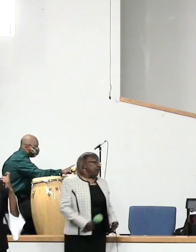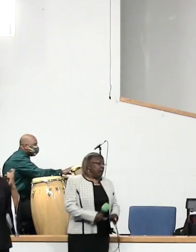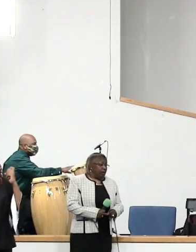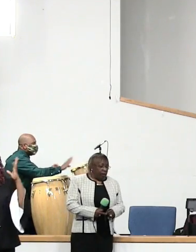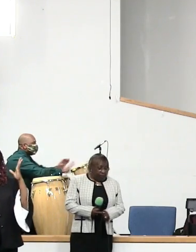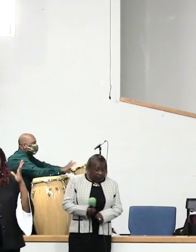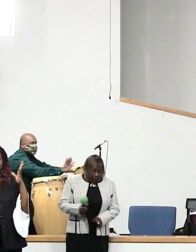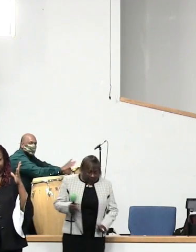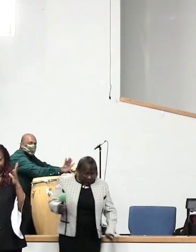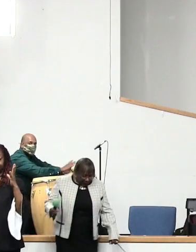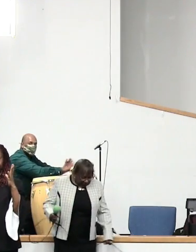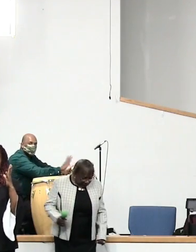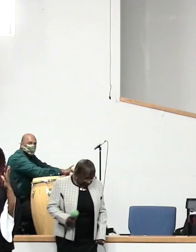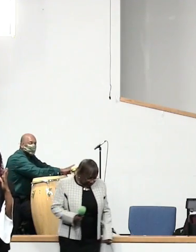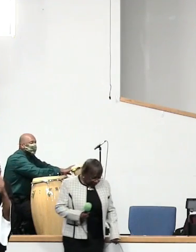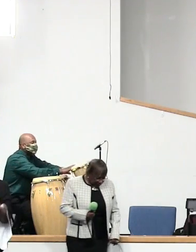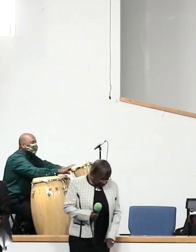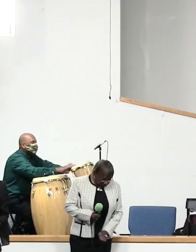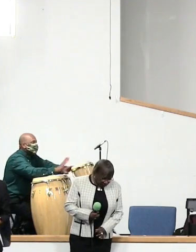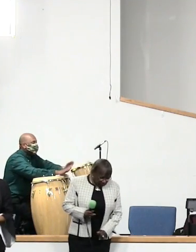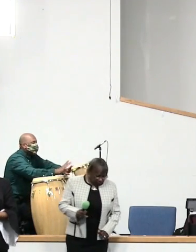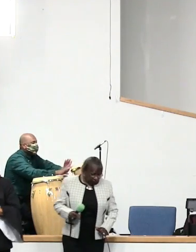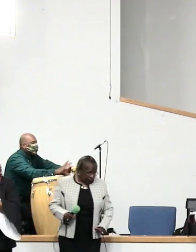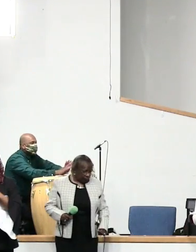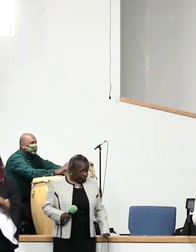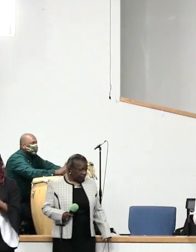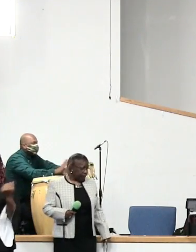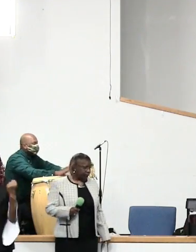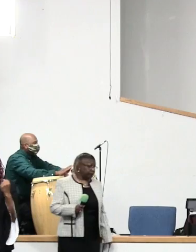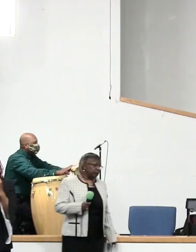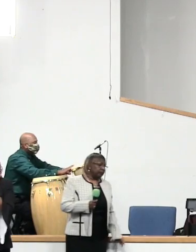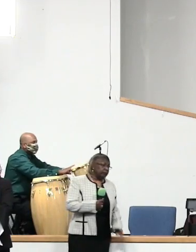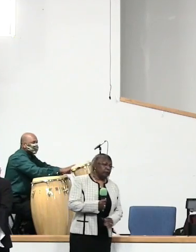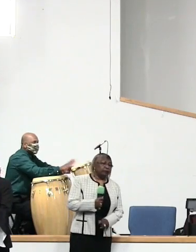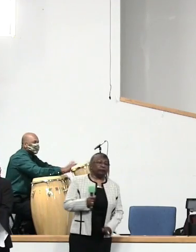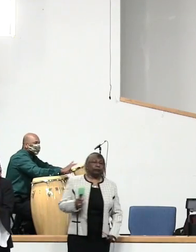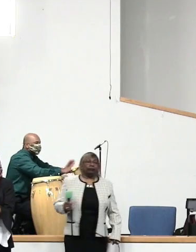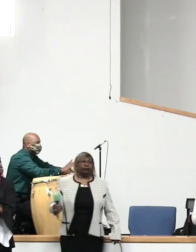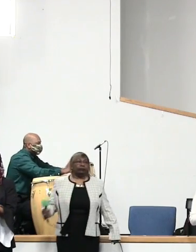Hallelujah. God Almighty,